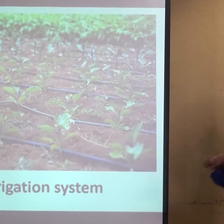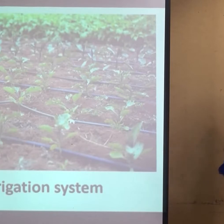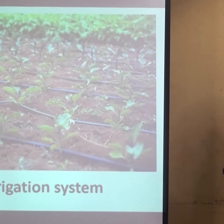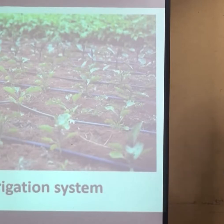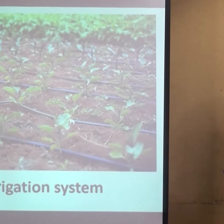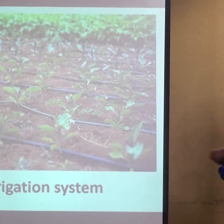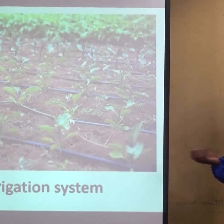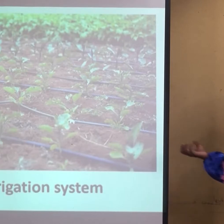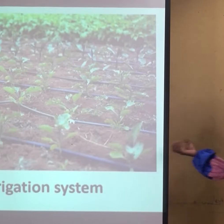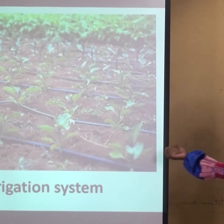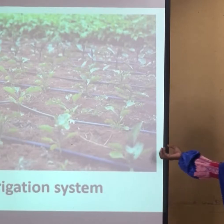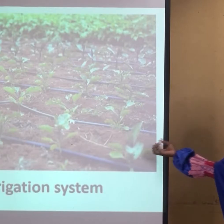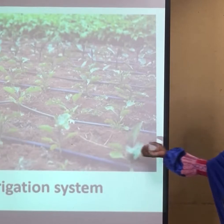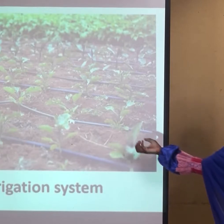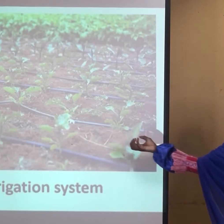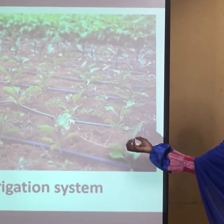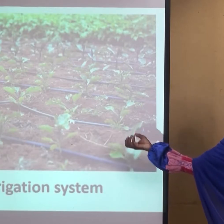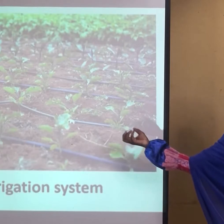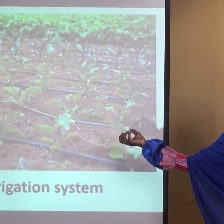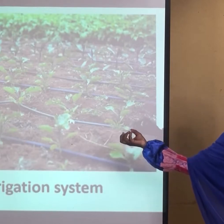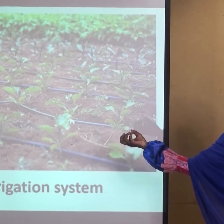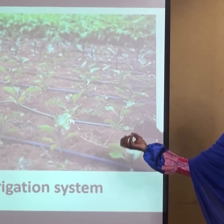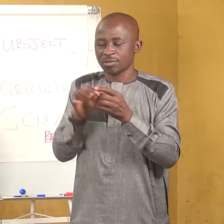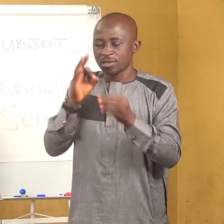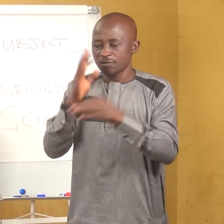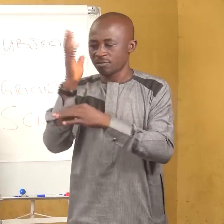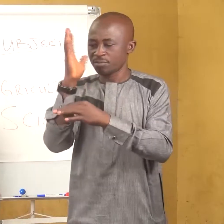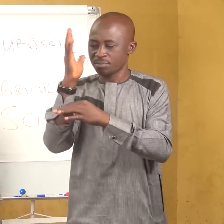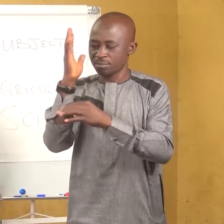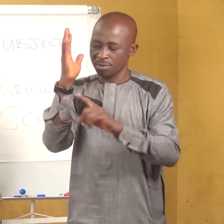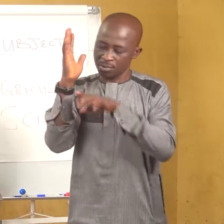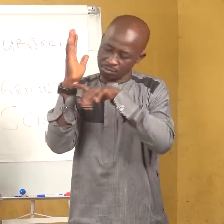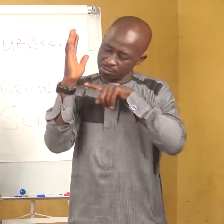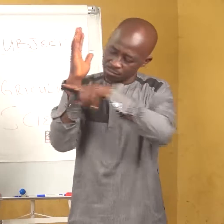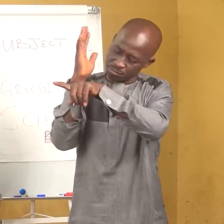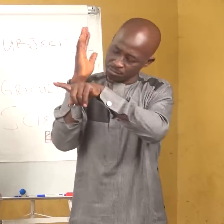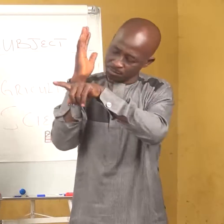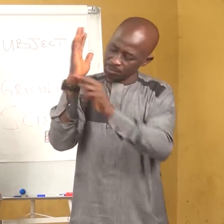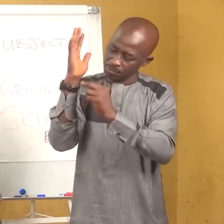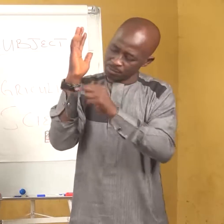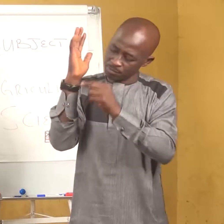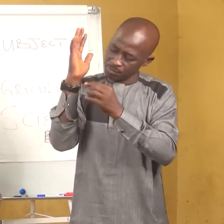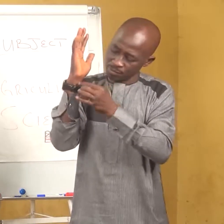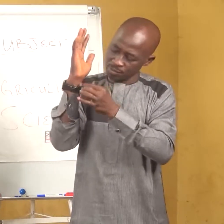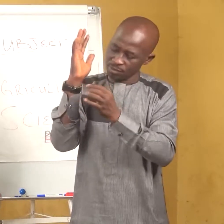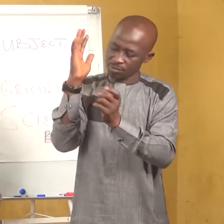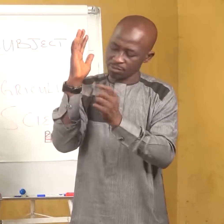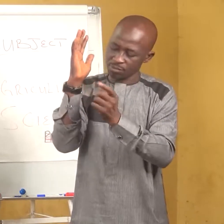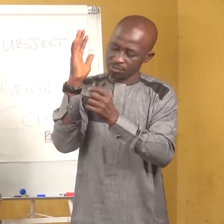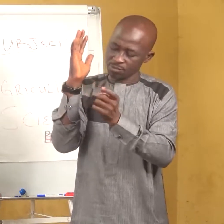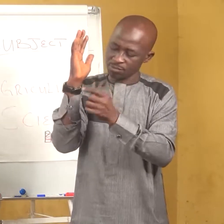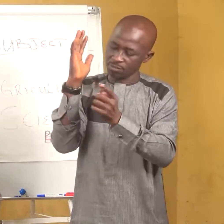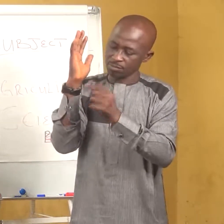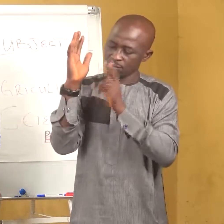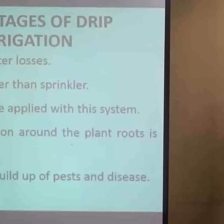that is the emitters, directly under each root of the plant where it will be supplying irrigation water.